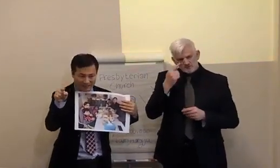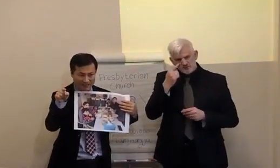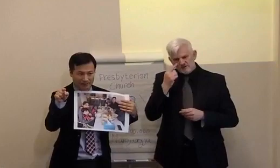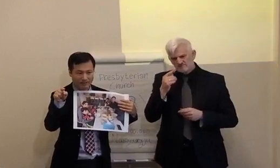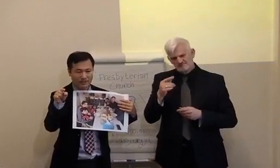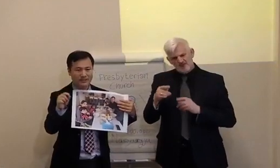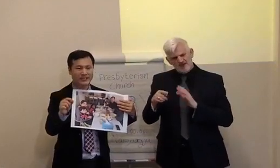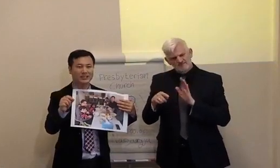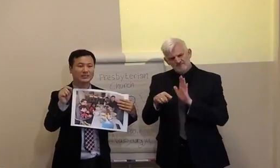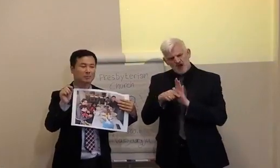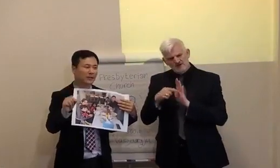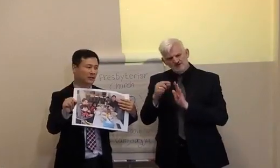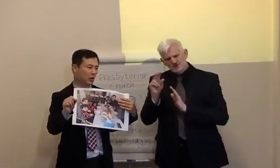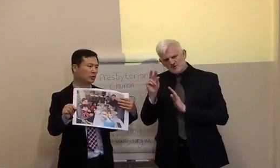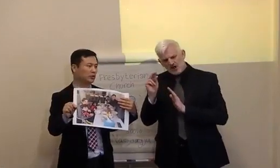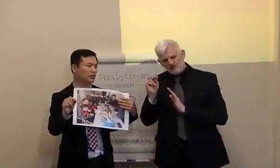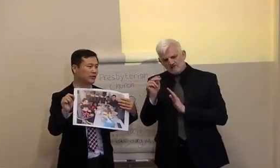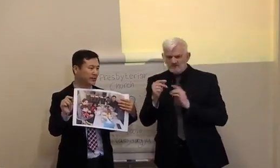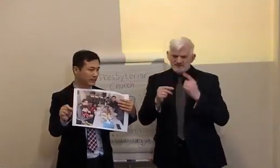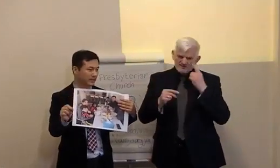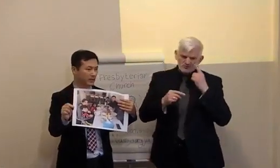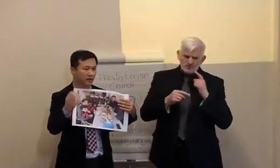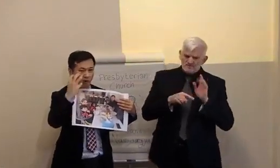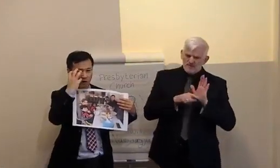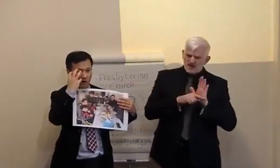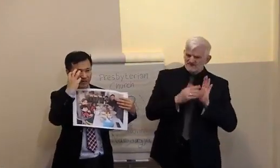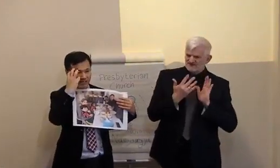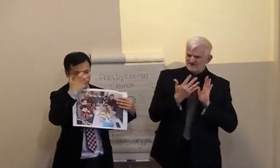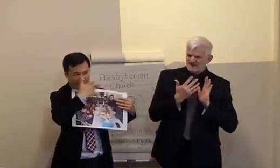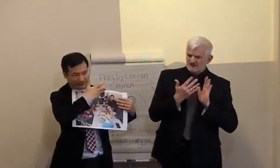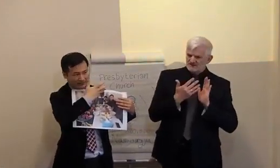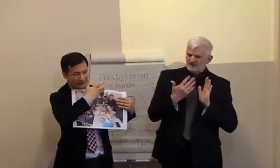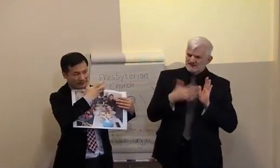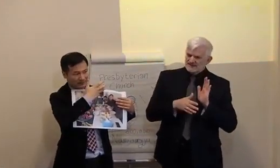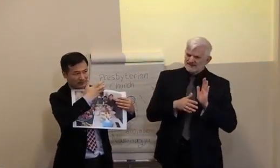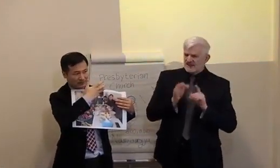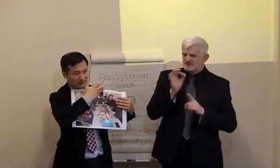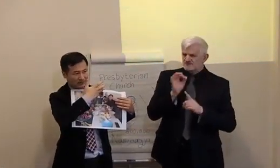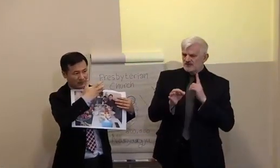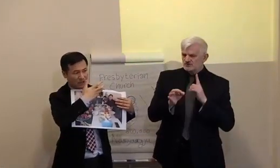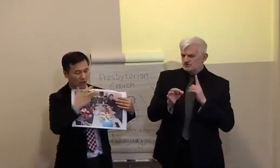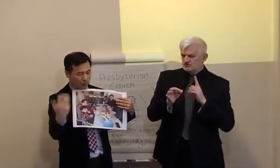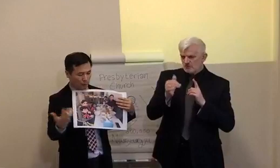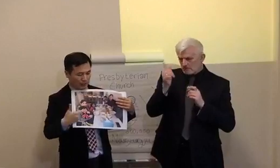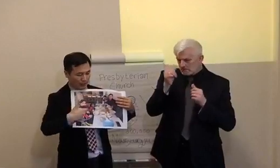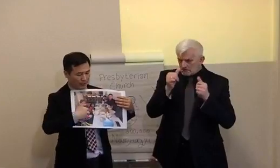-15. She did a special doctor university for her glasses. Bullied her.